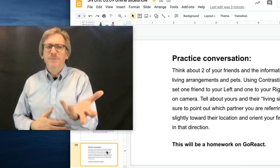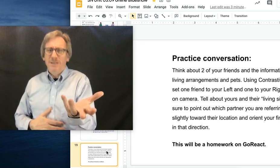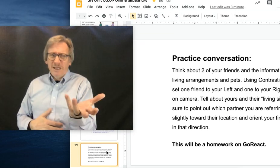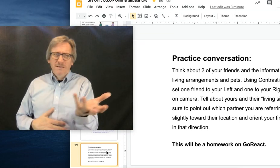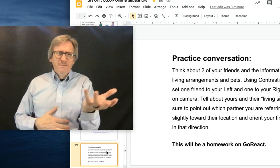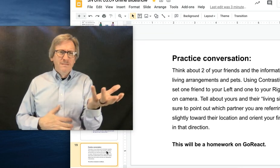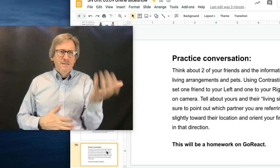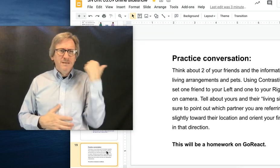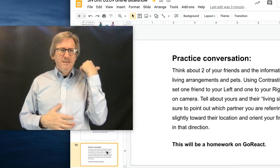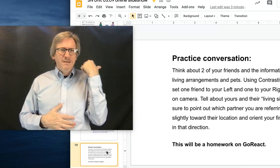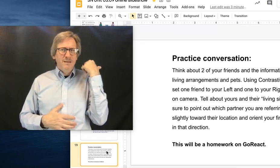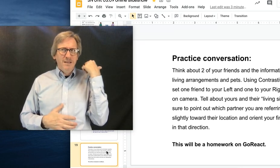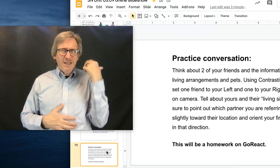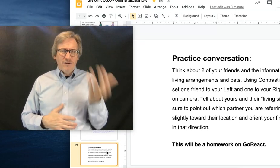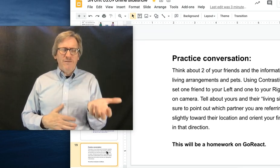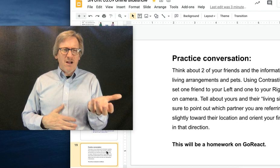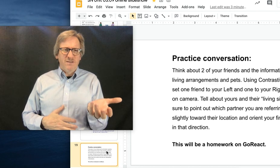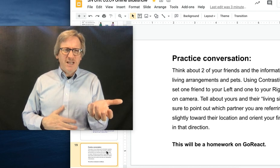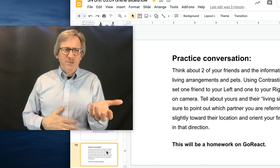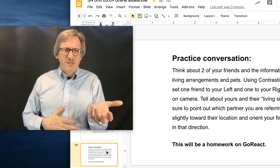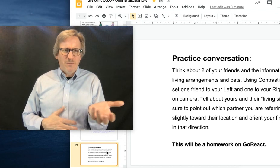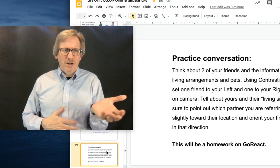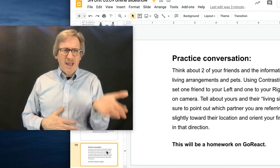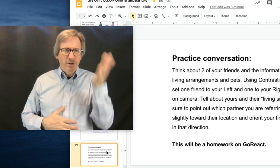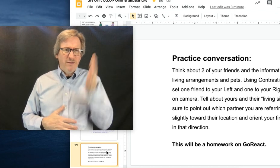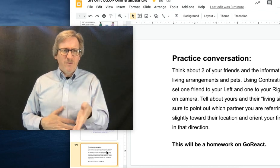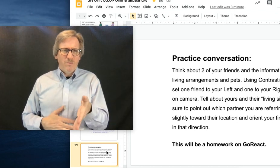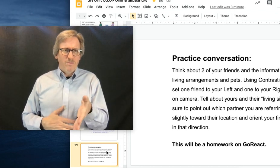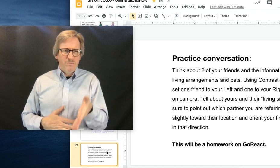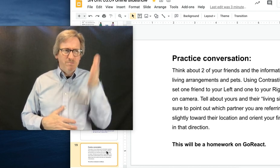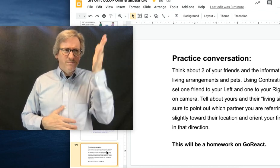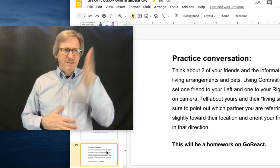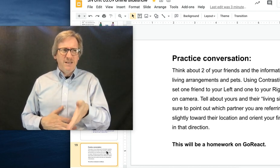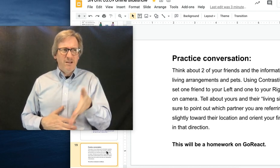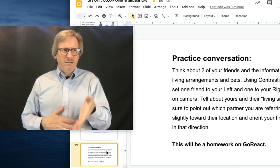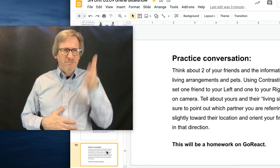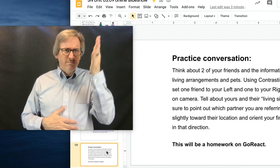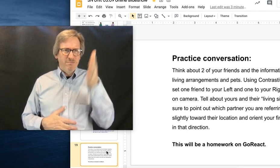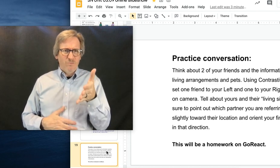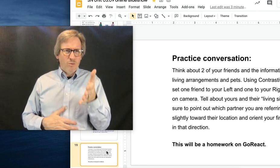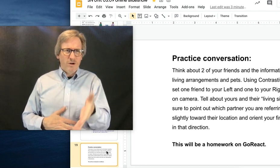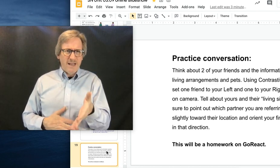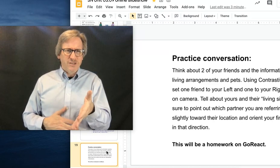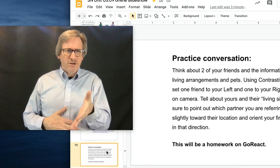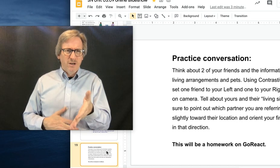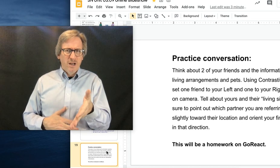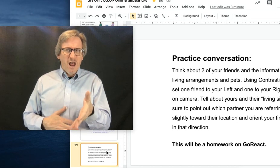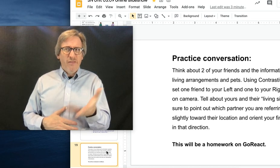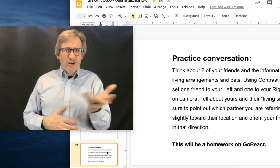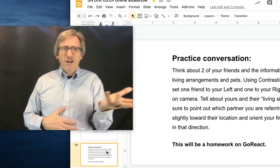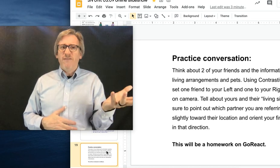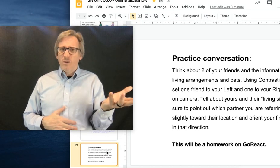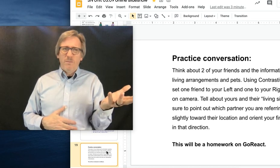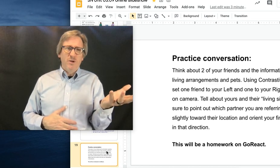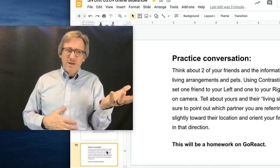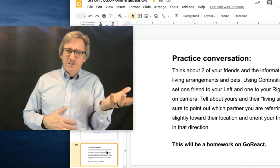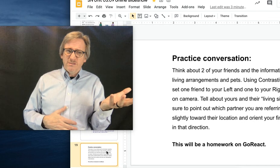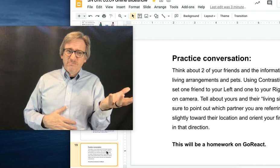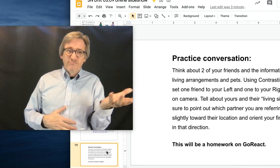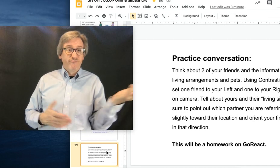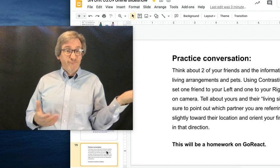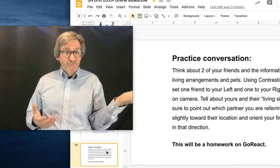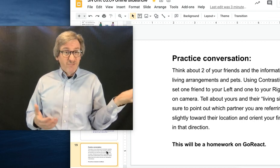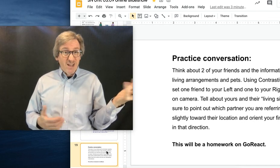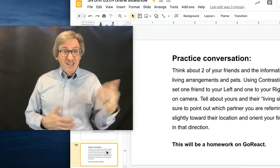Because ultimately, if you're having a conversation with someone and you give a single word answer, they're going to follow up with a